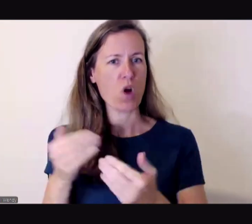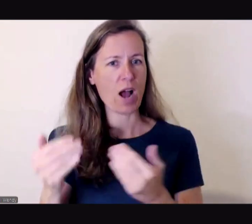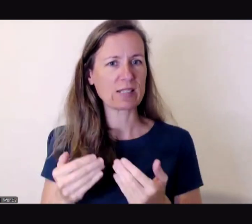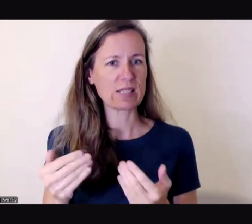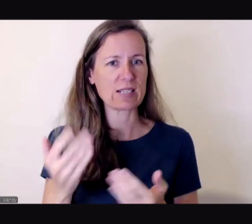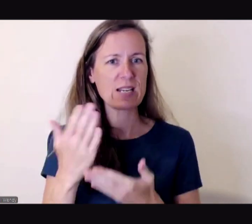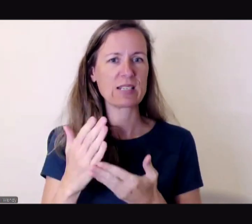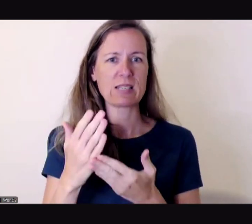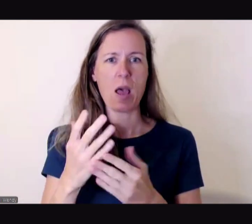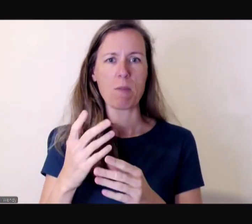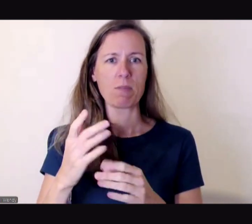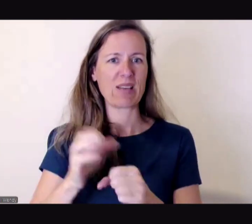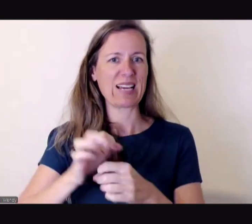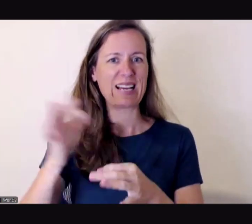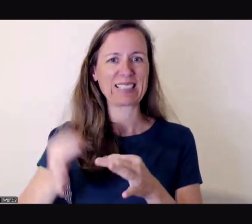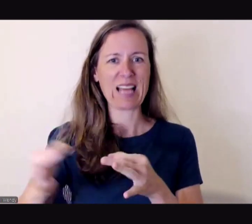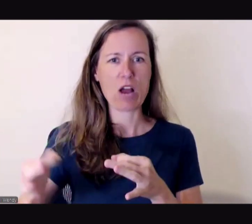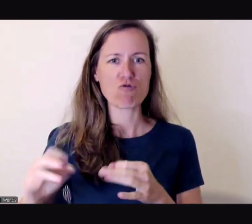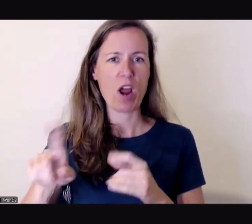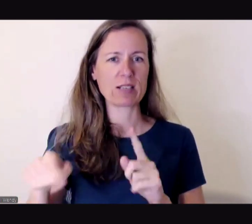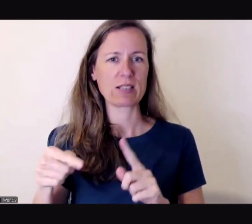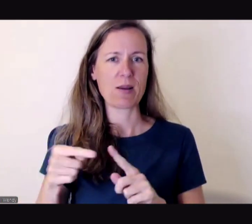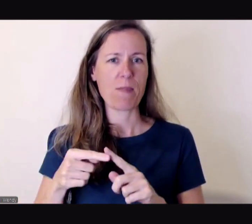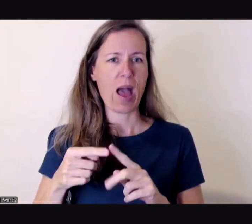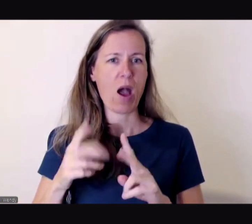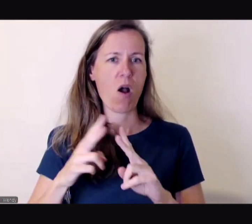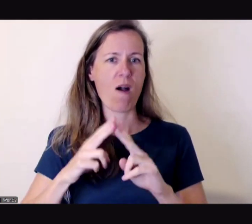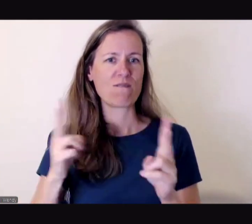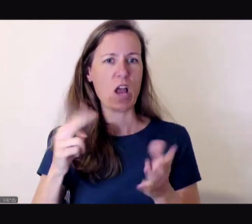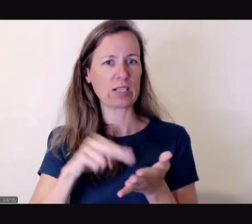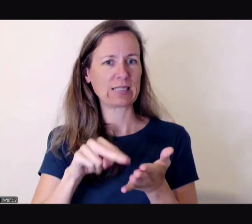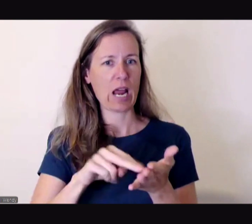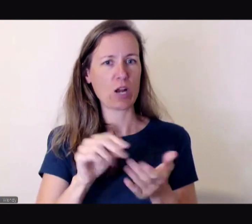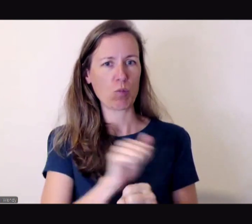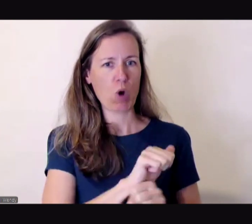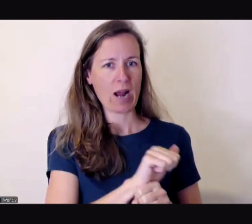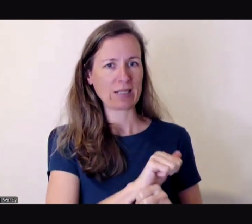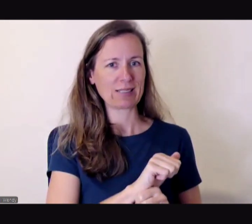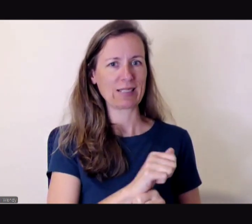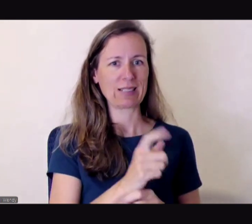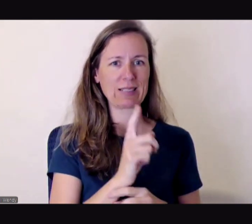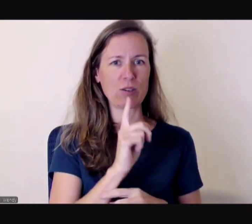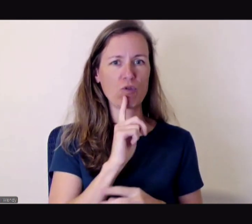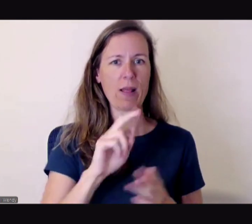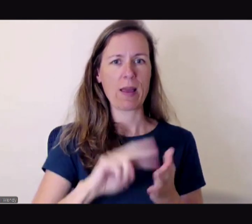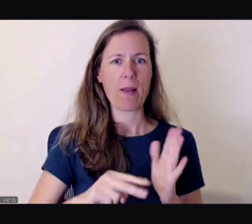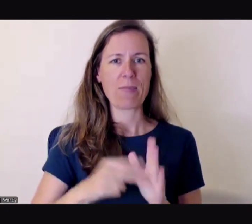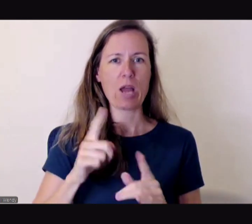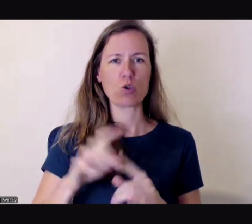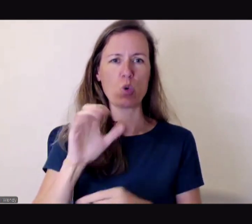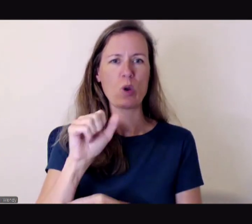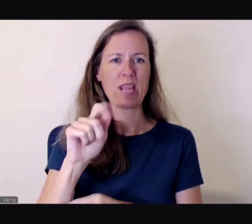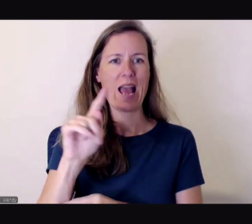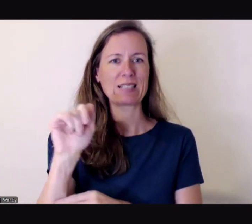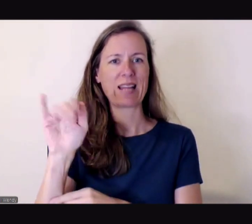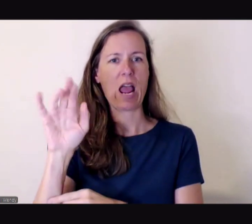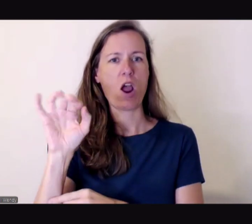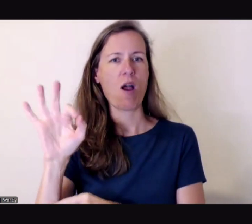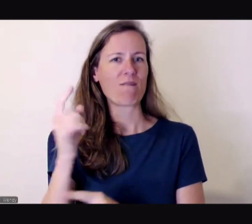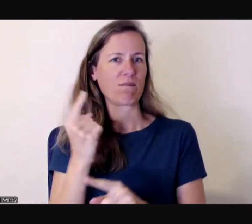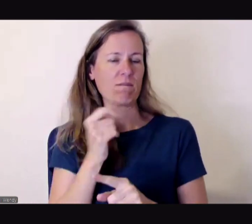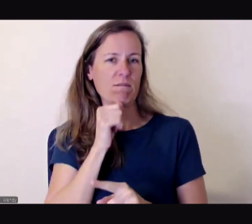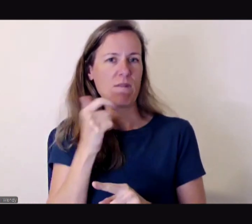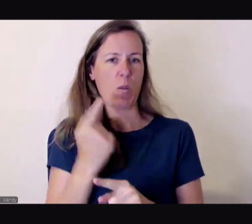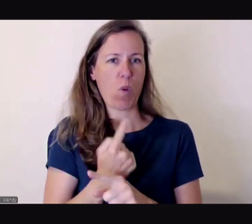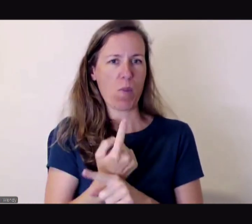us, and a general level of frustration directed us for things outside of our purview or for things that we were already actively working on